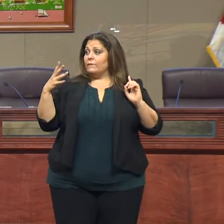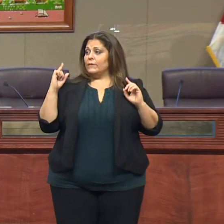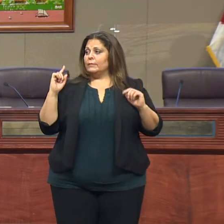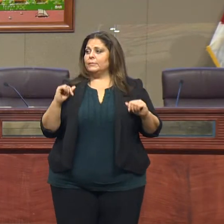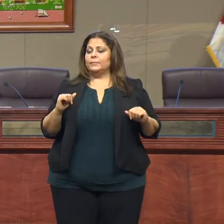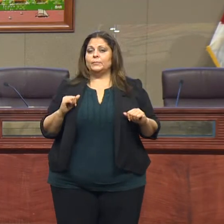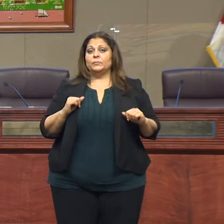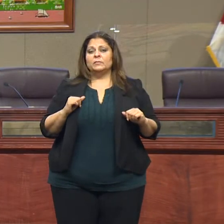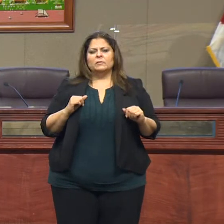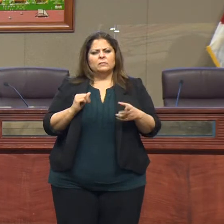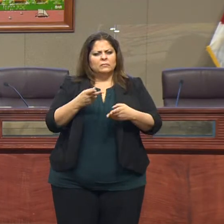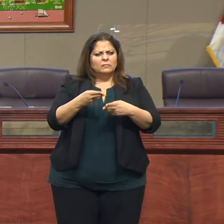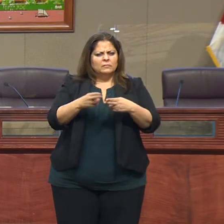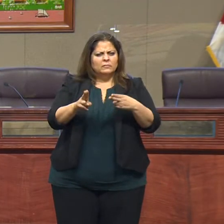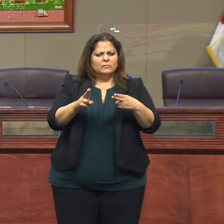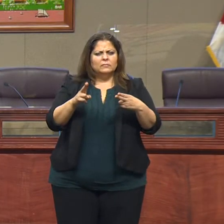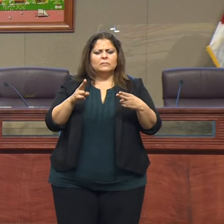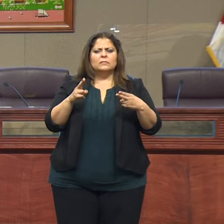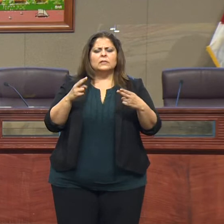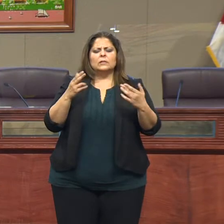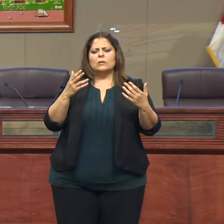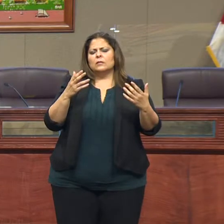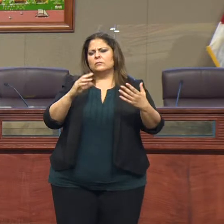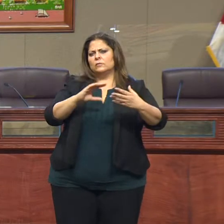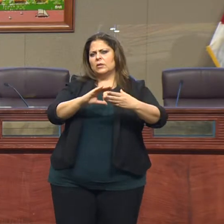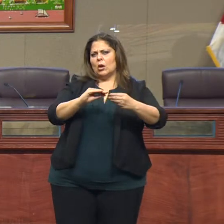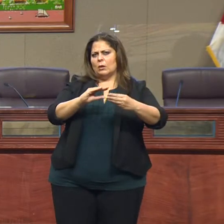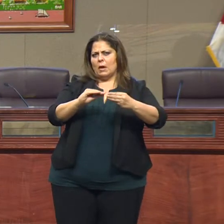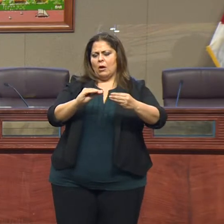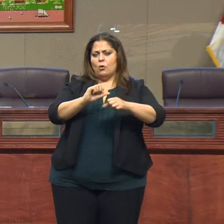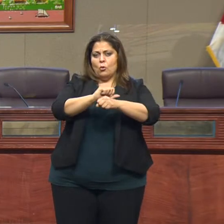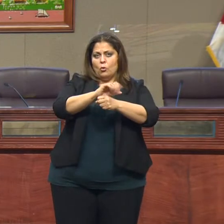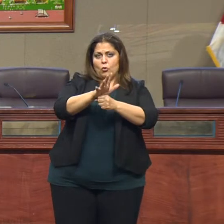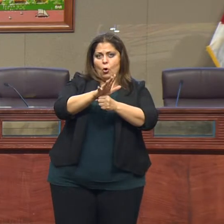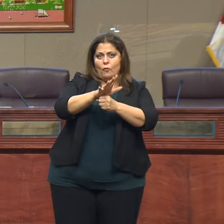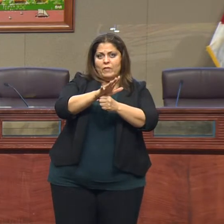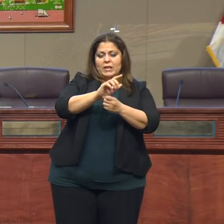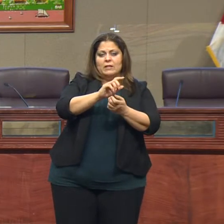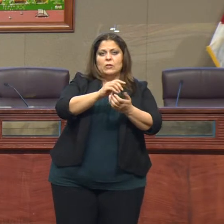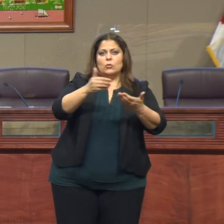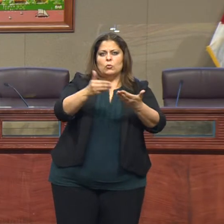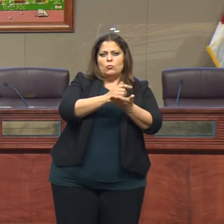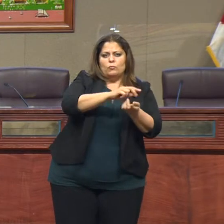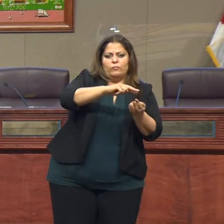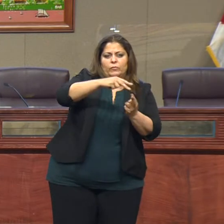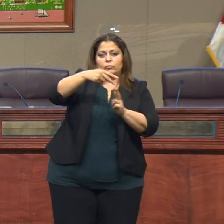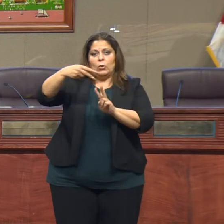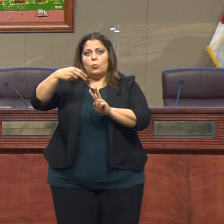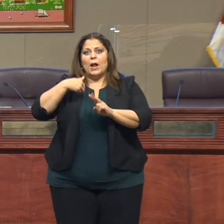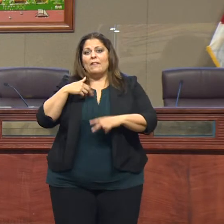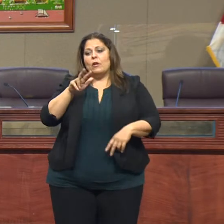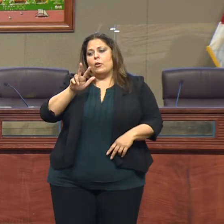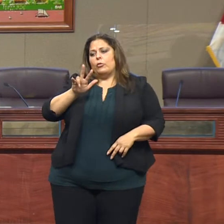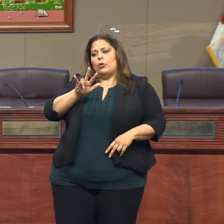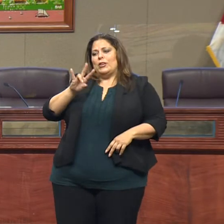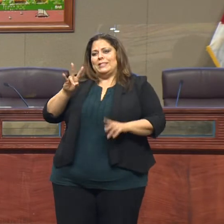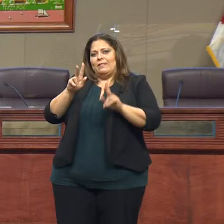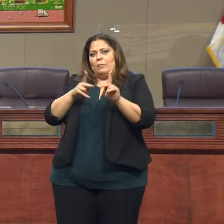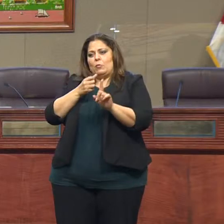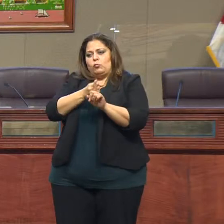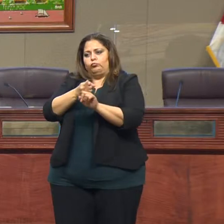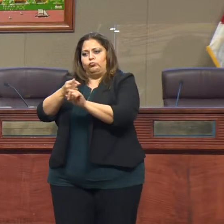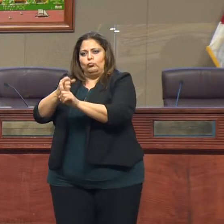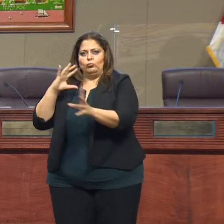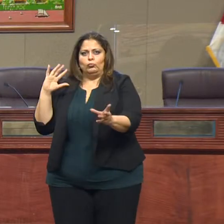Wanted to briefly talk about our variant cases. So since the last time we spoke, we've had 37 new variant cases reported to us in Orange